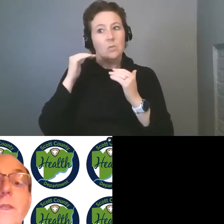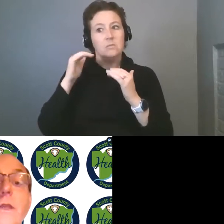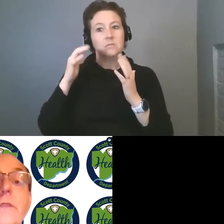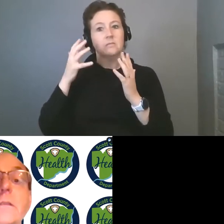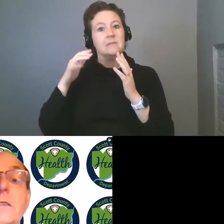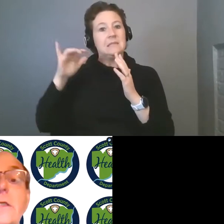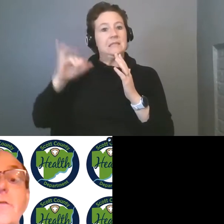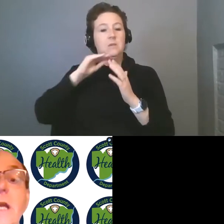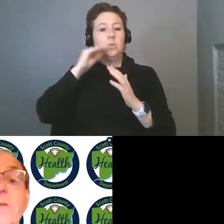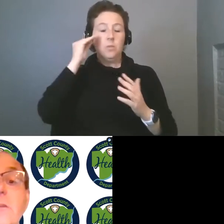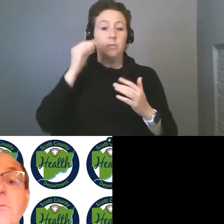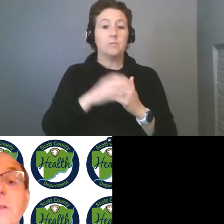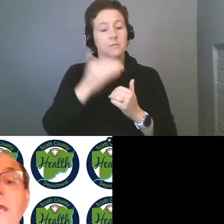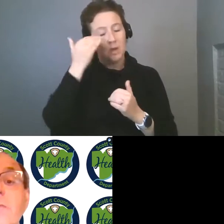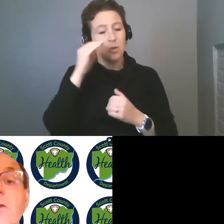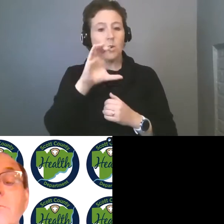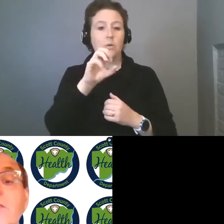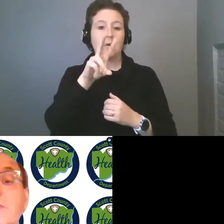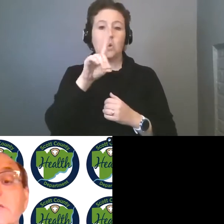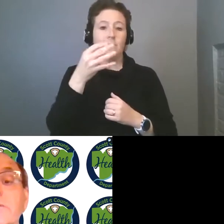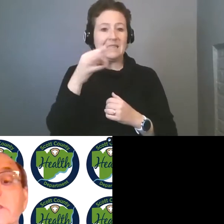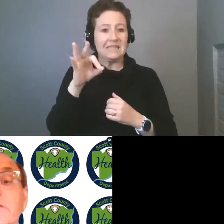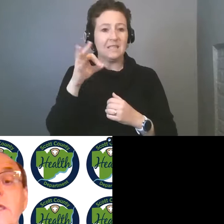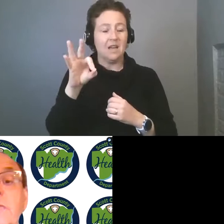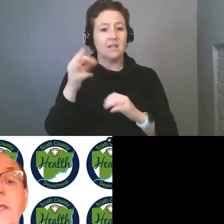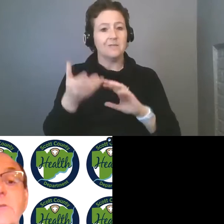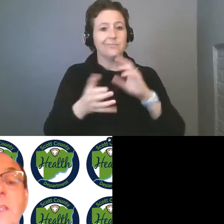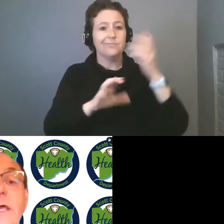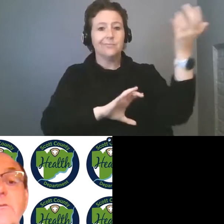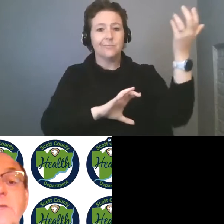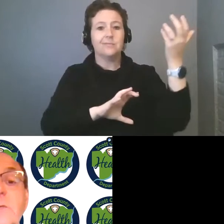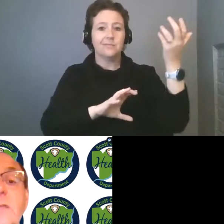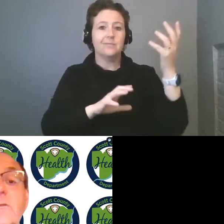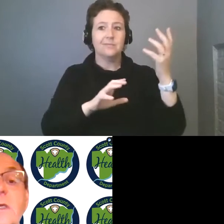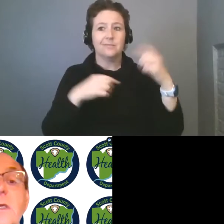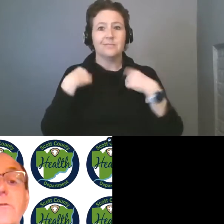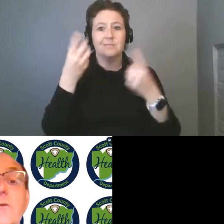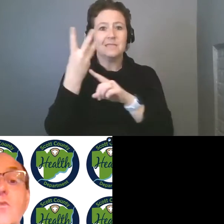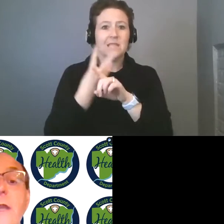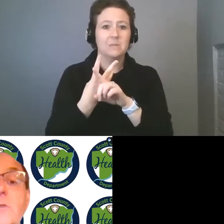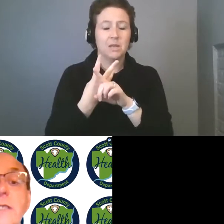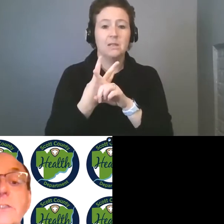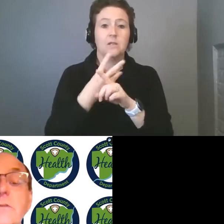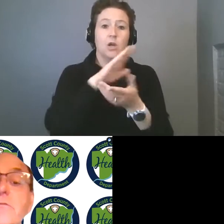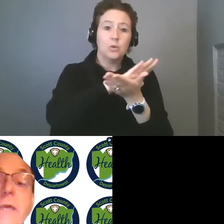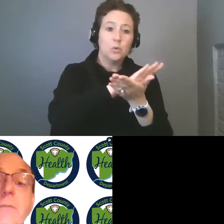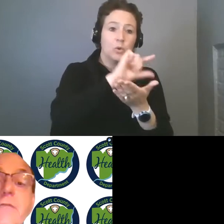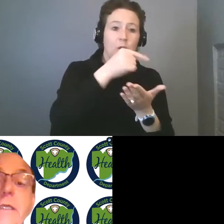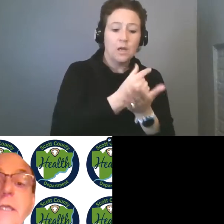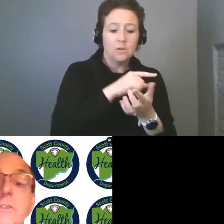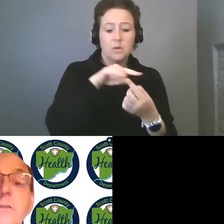We know that COVID-19 has put a damper on pretty much everything that's taken place in the last 6 months. School graduations,